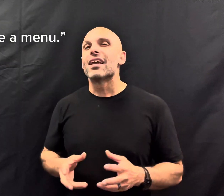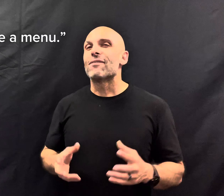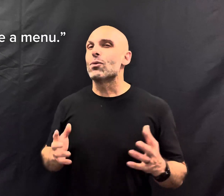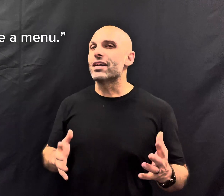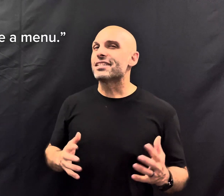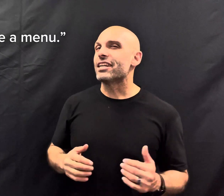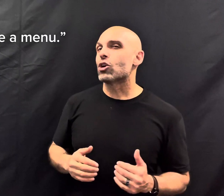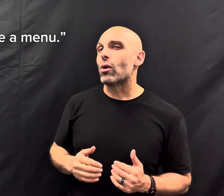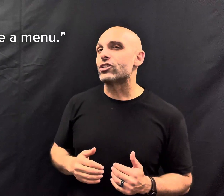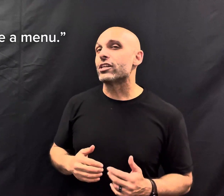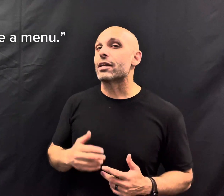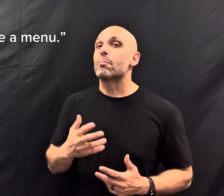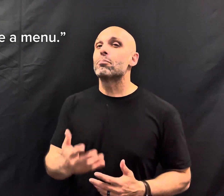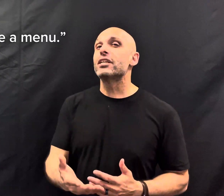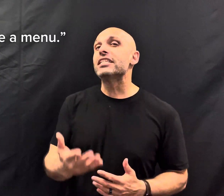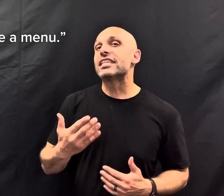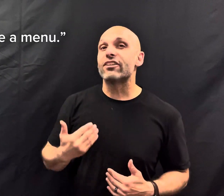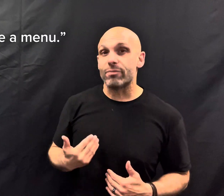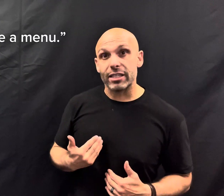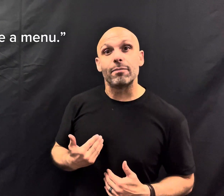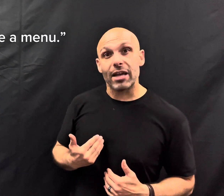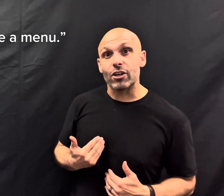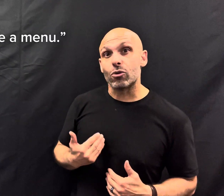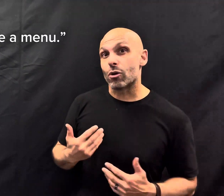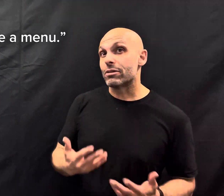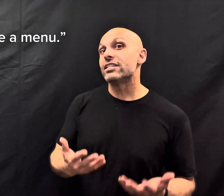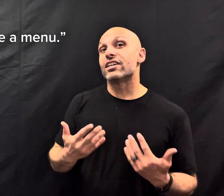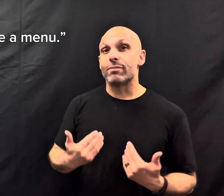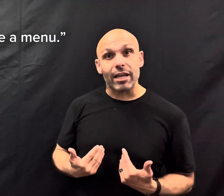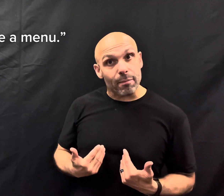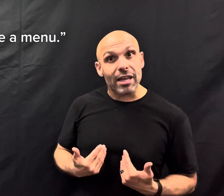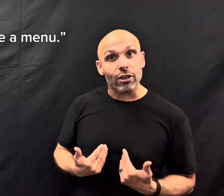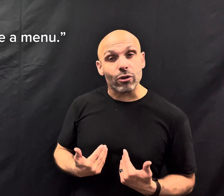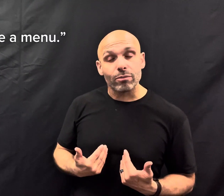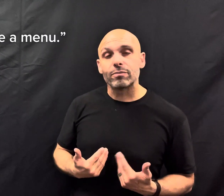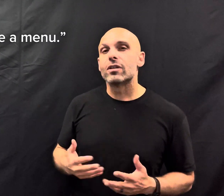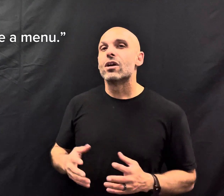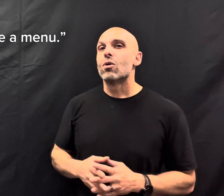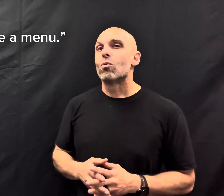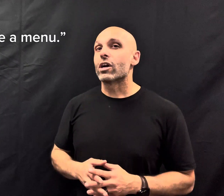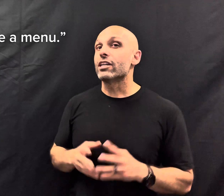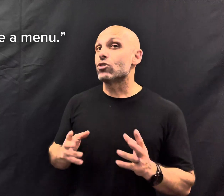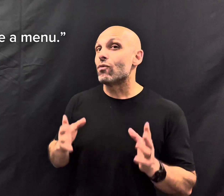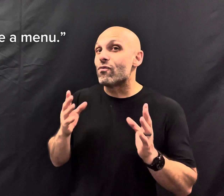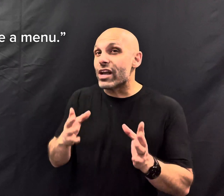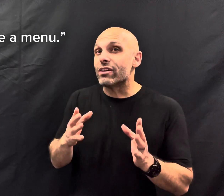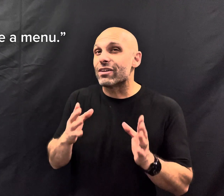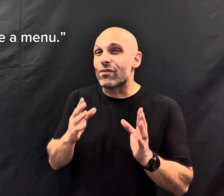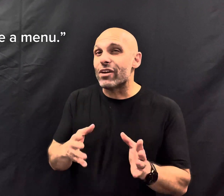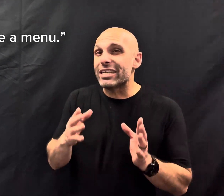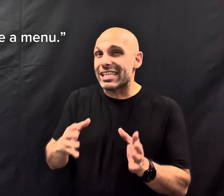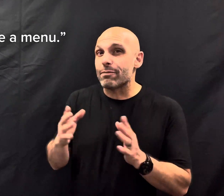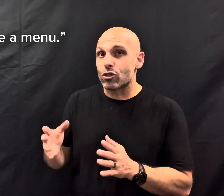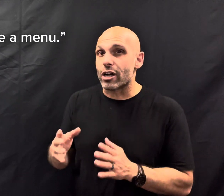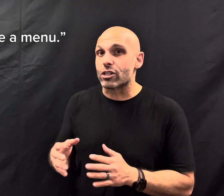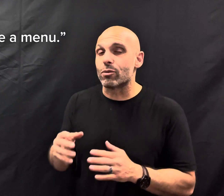If you want to sign a question like, please give me the menu, or please give me a menu, we're going to do the very same structure. We're going to